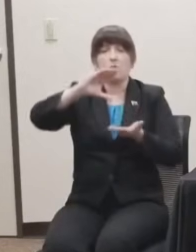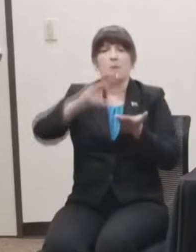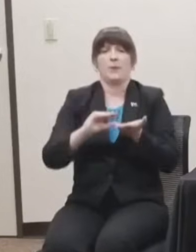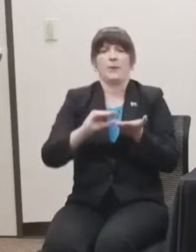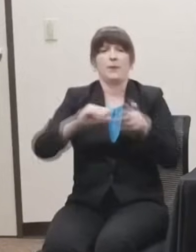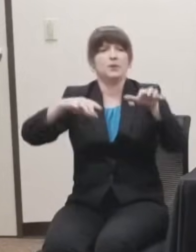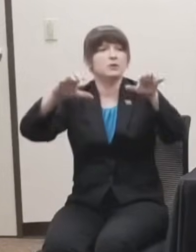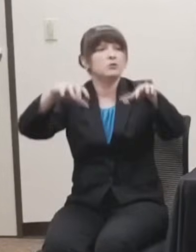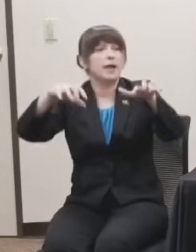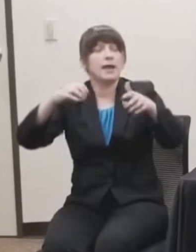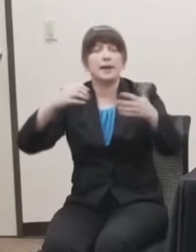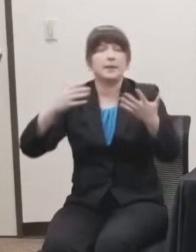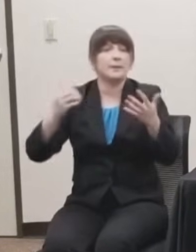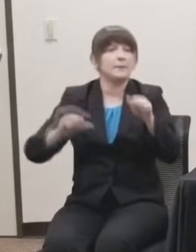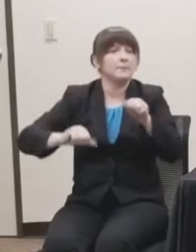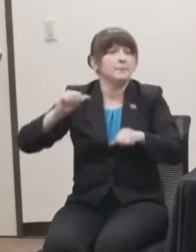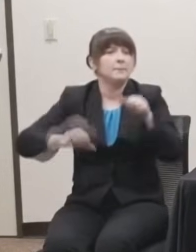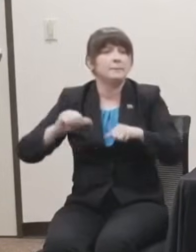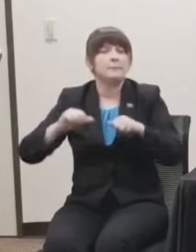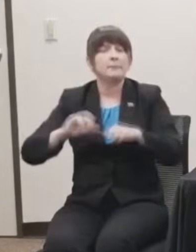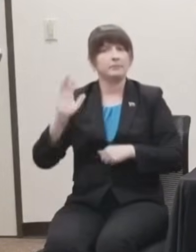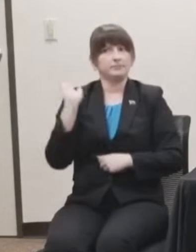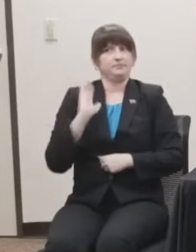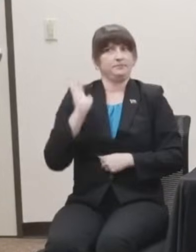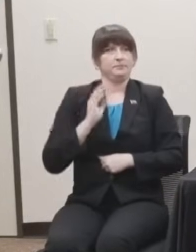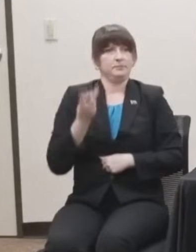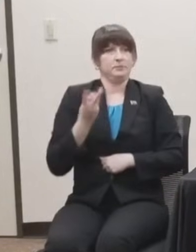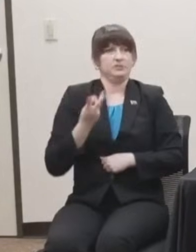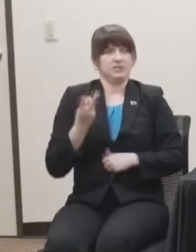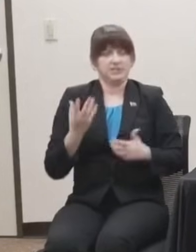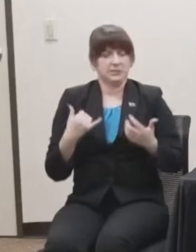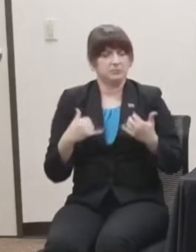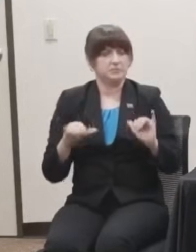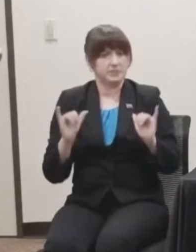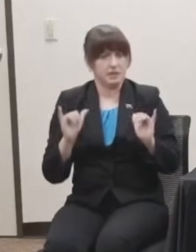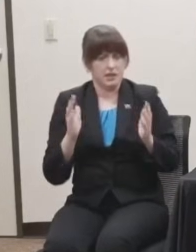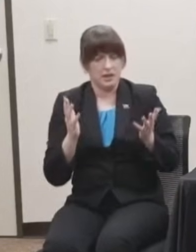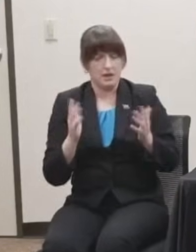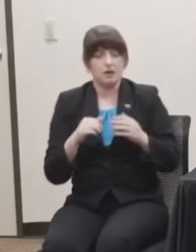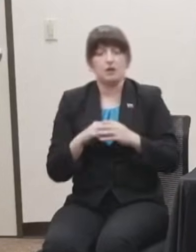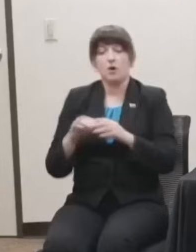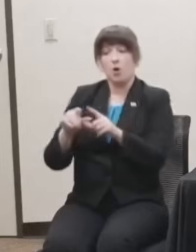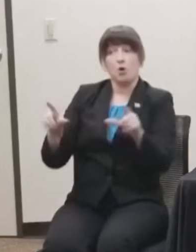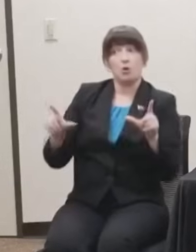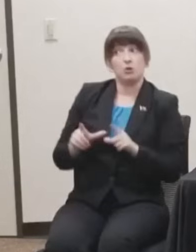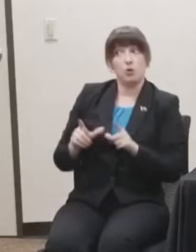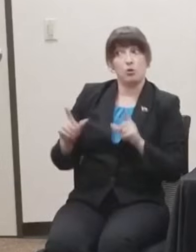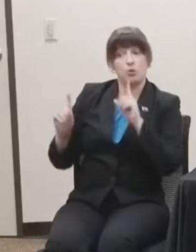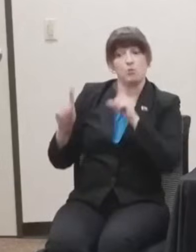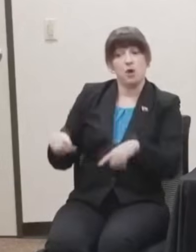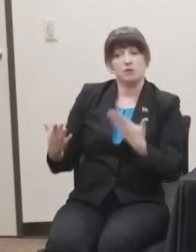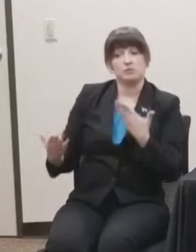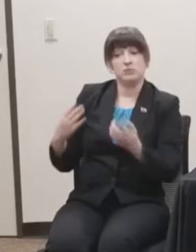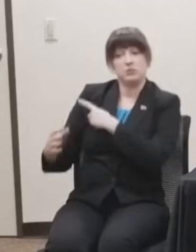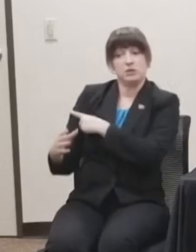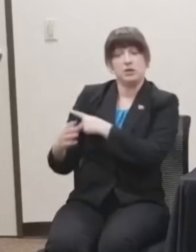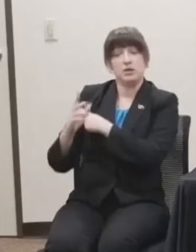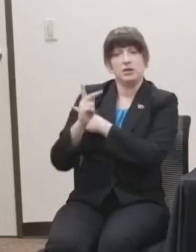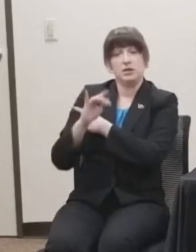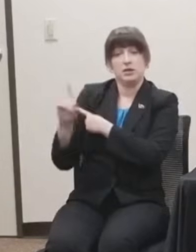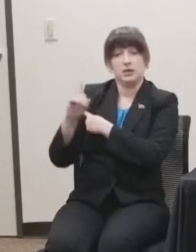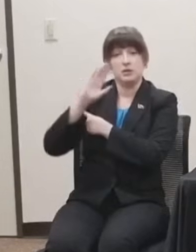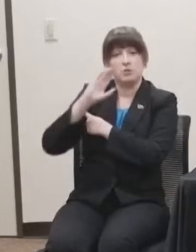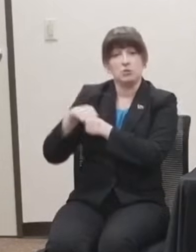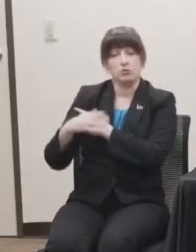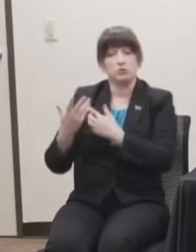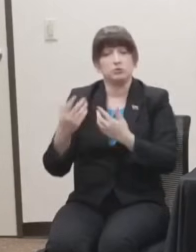And as far as what the locals may have done, Chief Kidd may know more than I, but I would leave it up to them